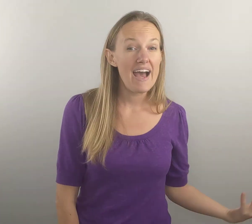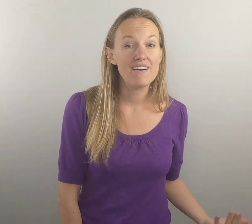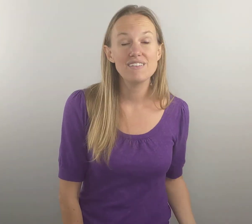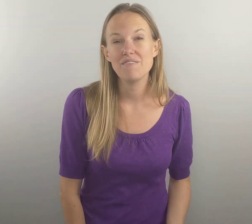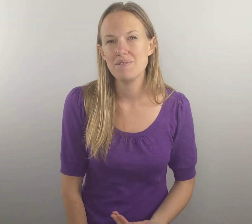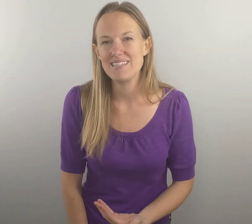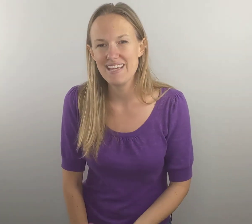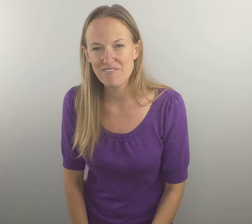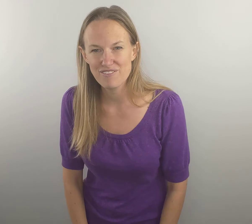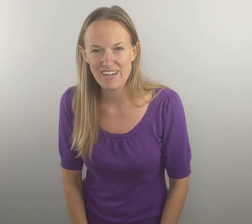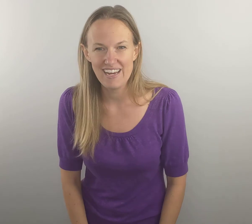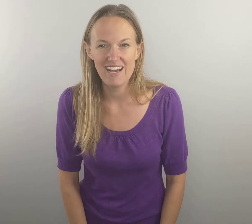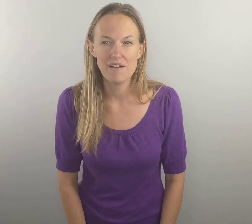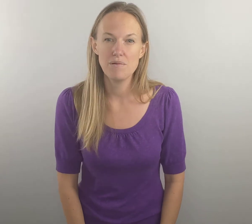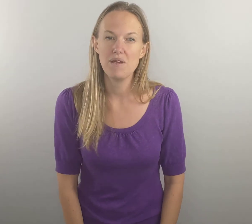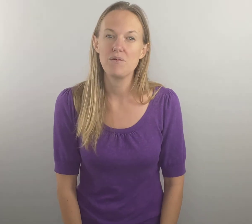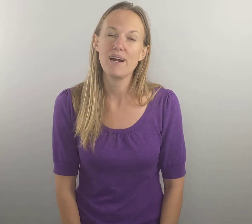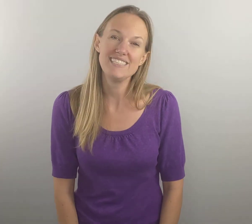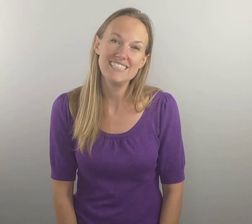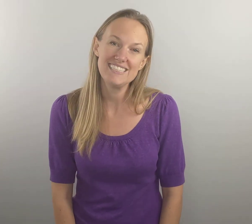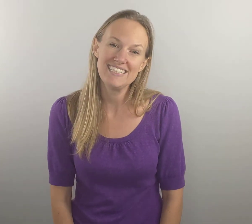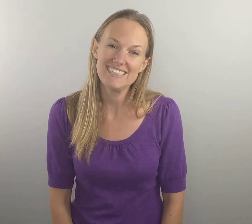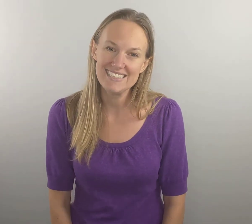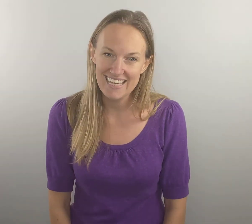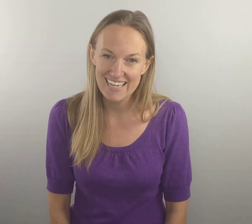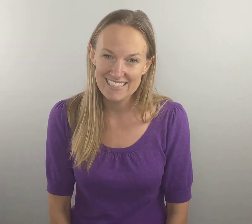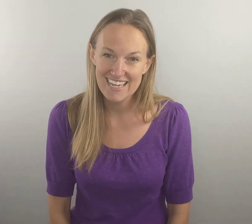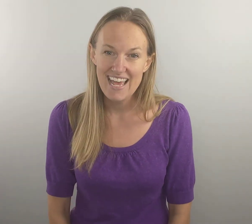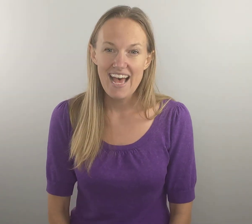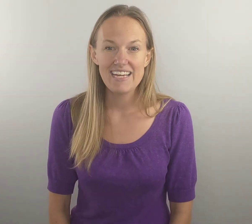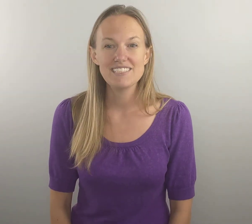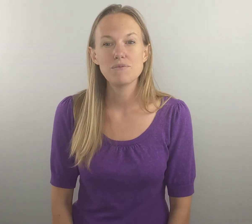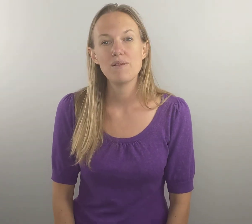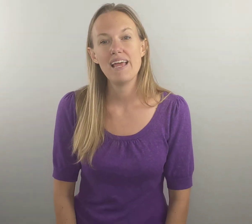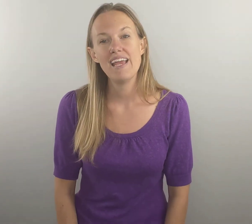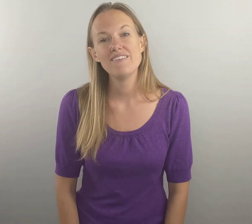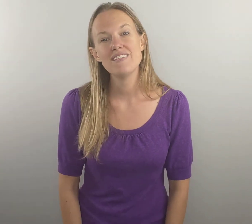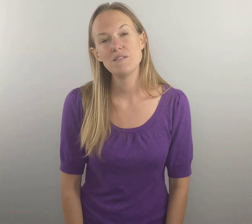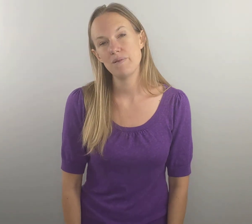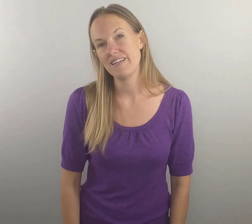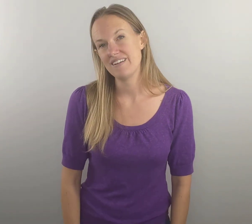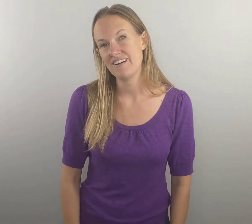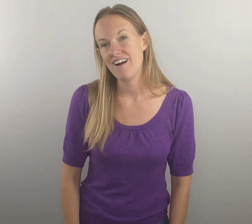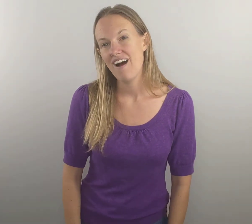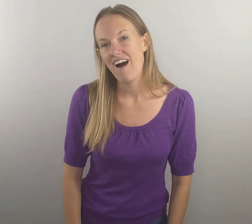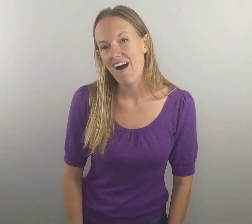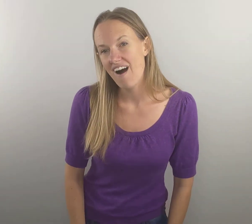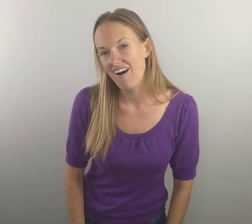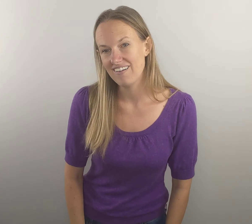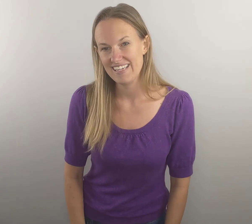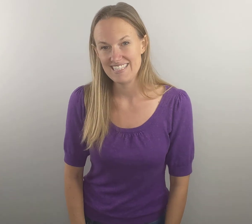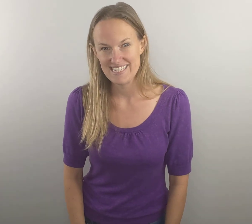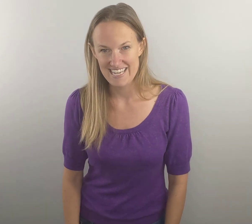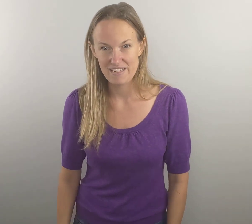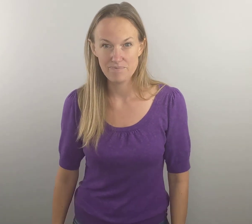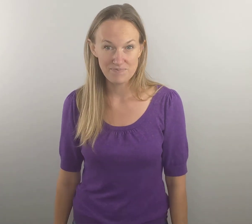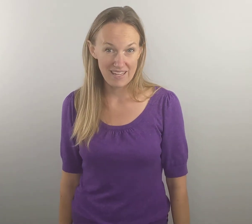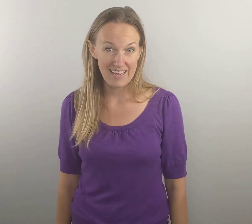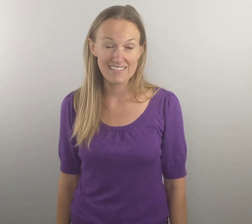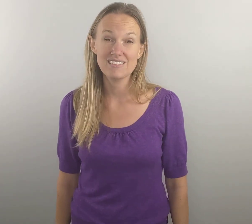bound, I've been set free. I've been made righteous in his sight. A display of his splendor all can see. Okay,